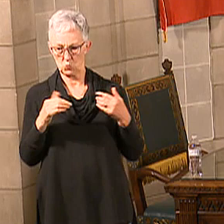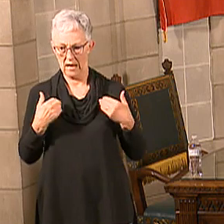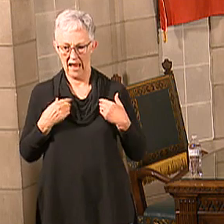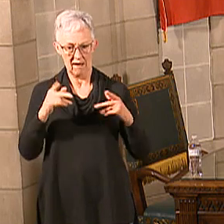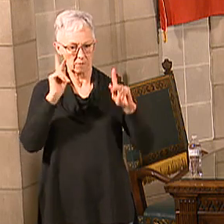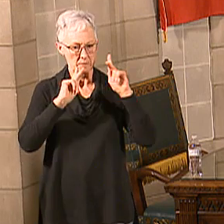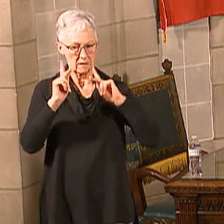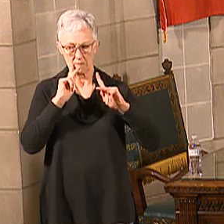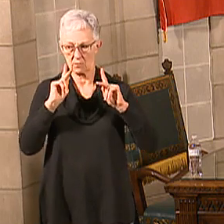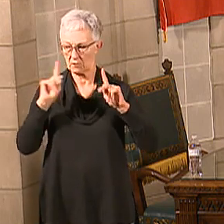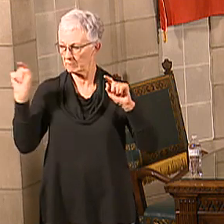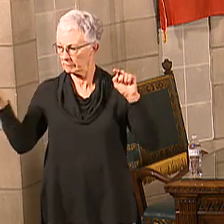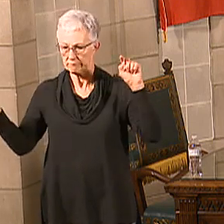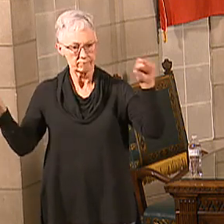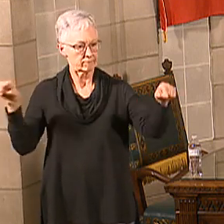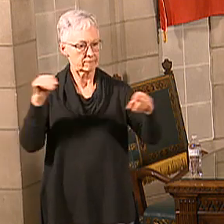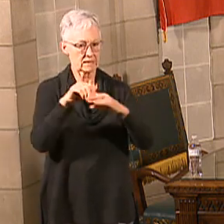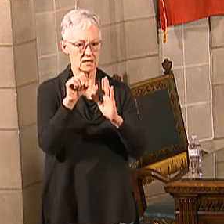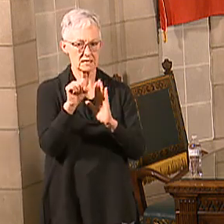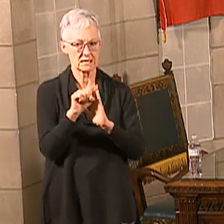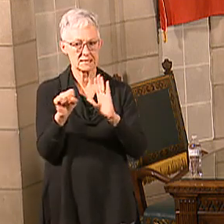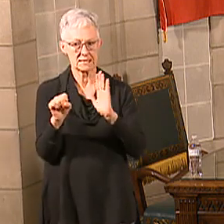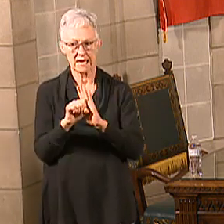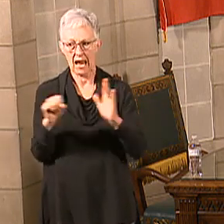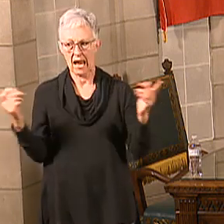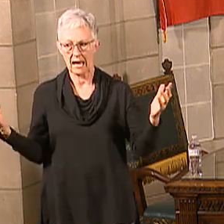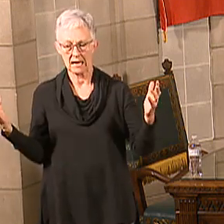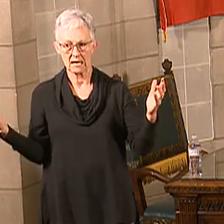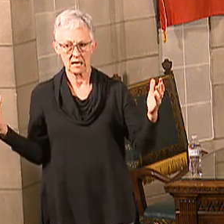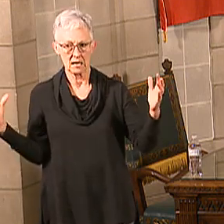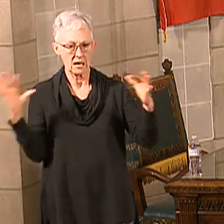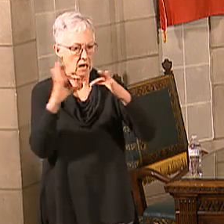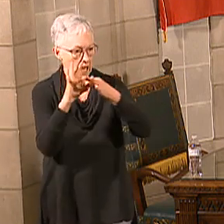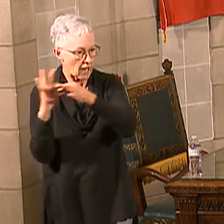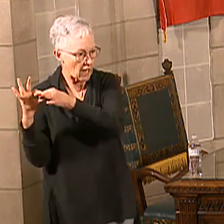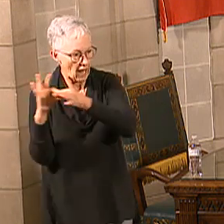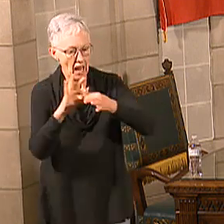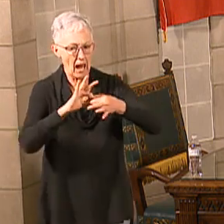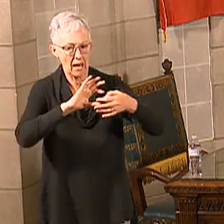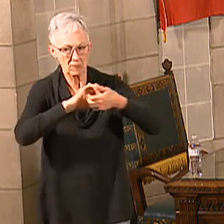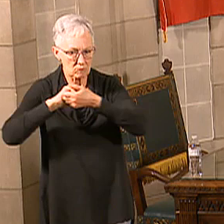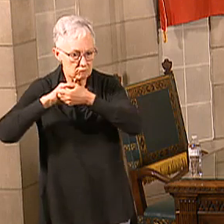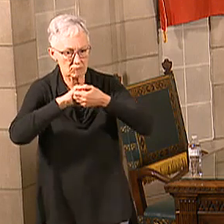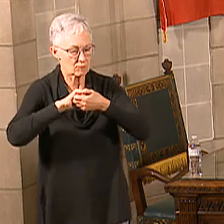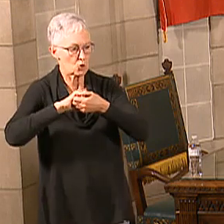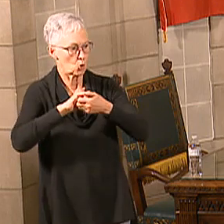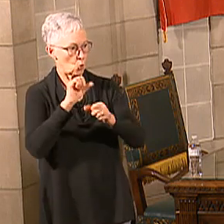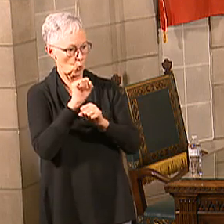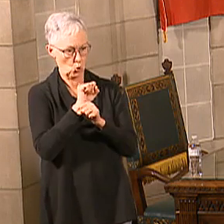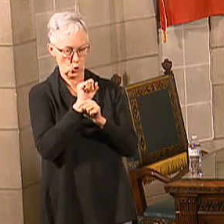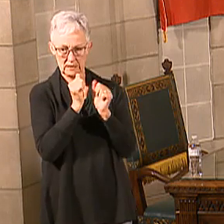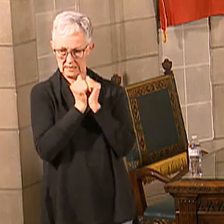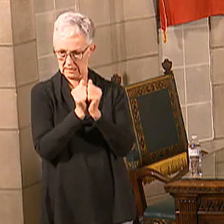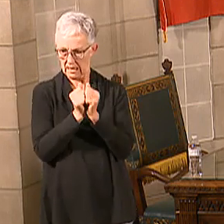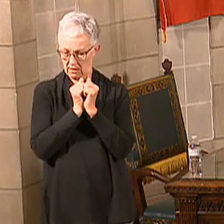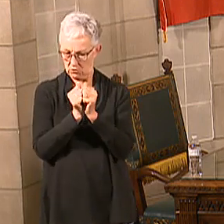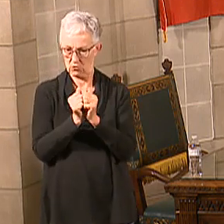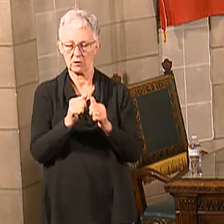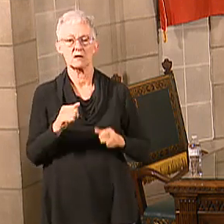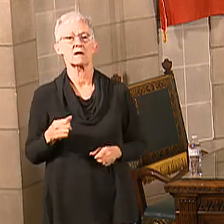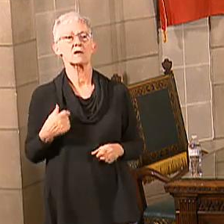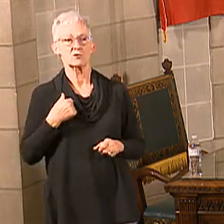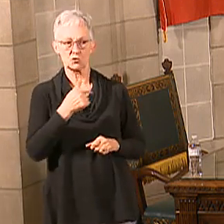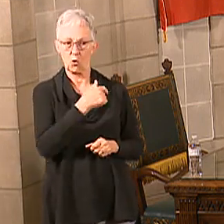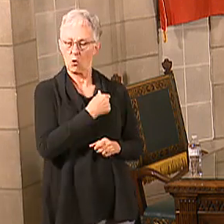and enhancing state pride. And we were asked to create and coordinate a relief fund, the Nebraska